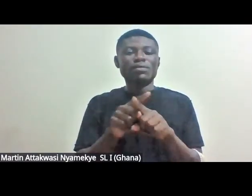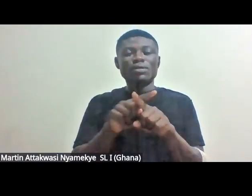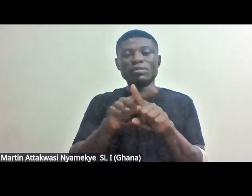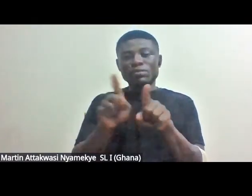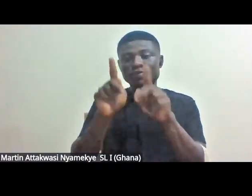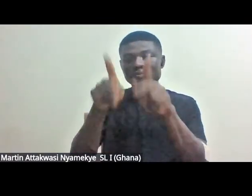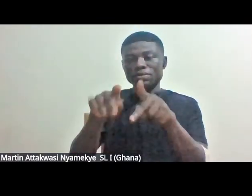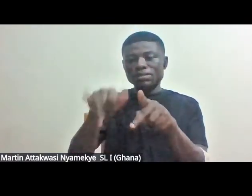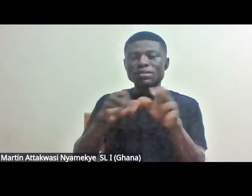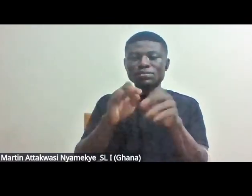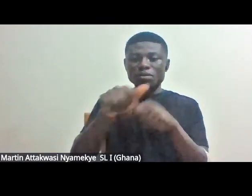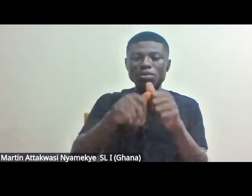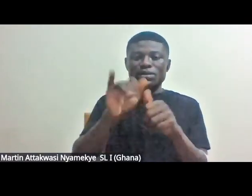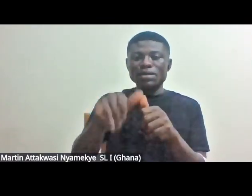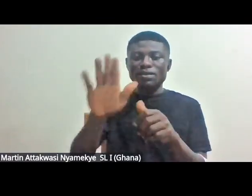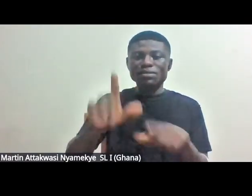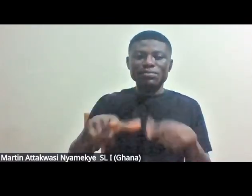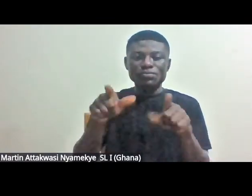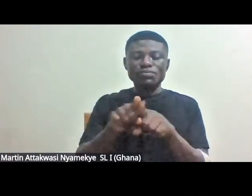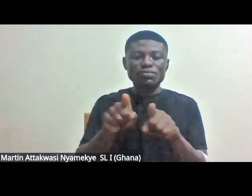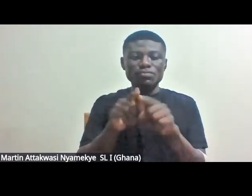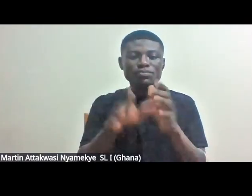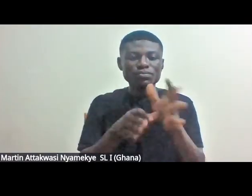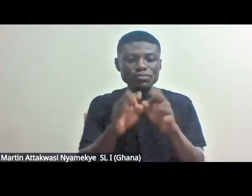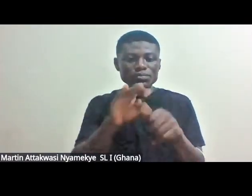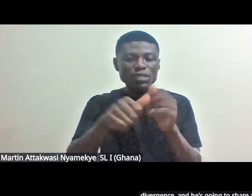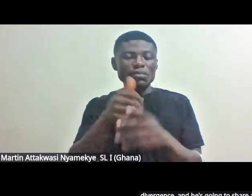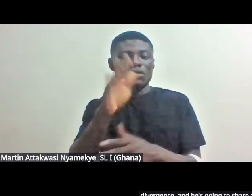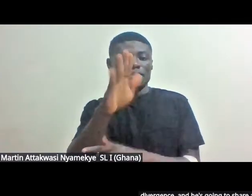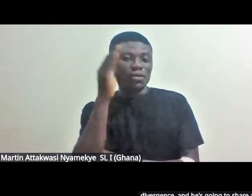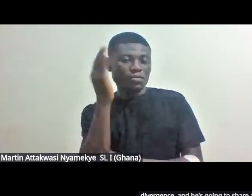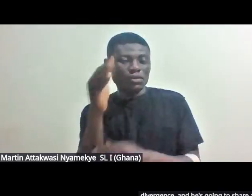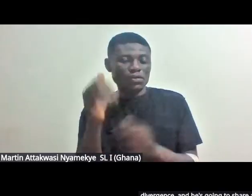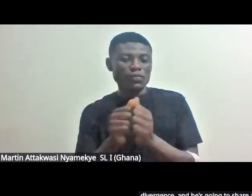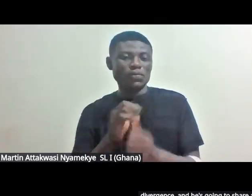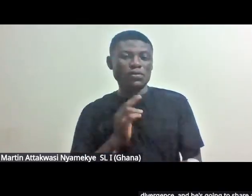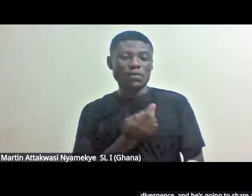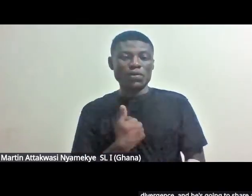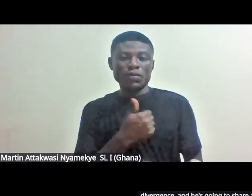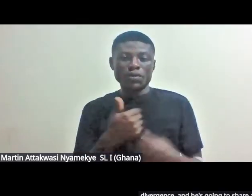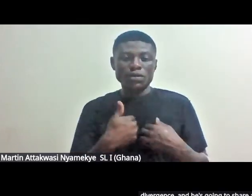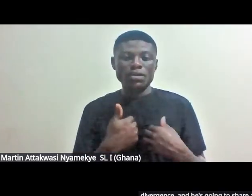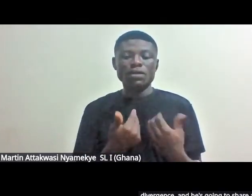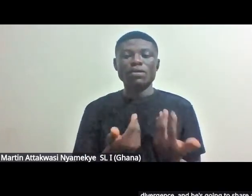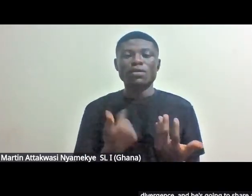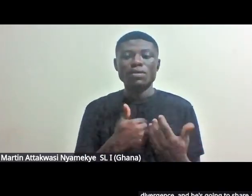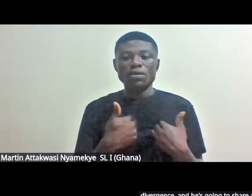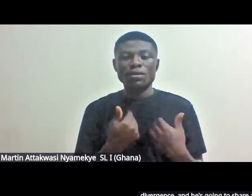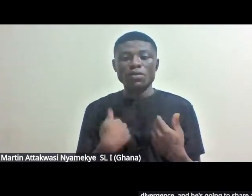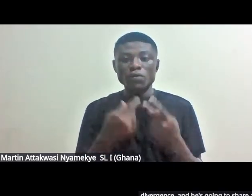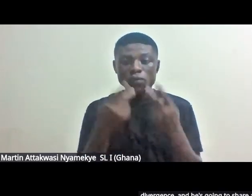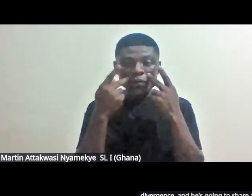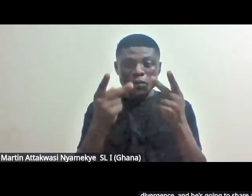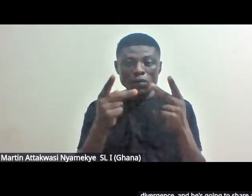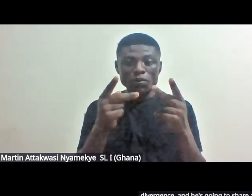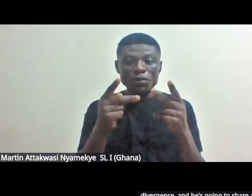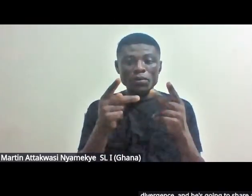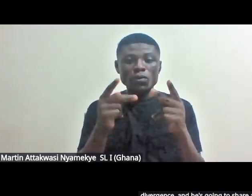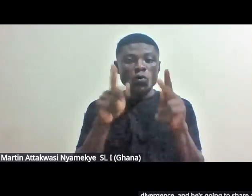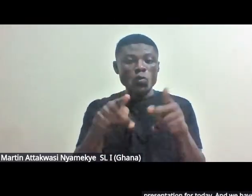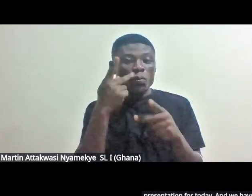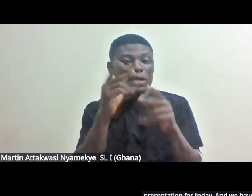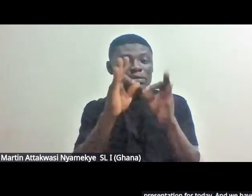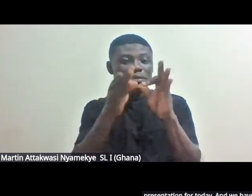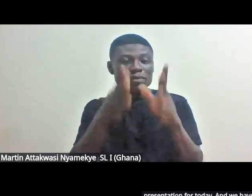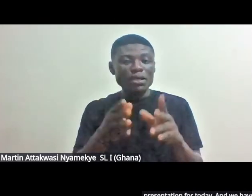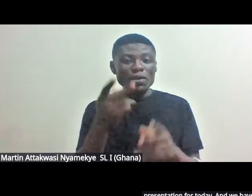share a bit about that and take us through his presentation for today. And we have over here, could you see over there the person signing?